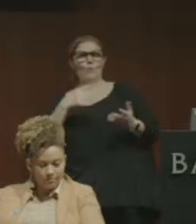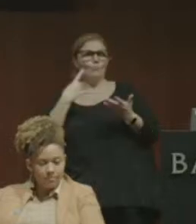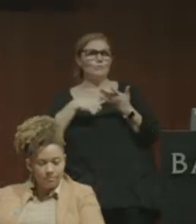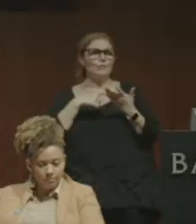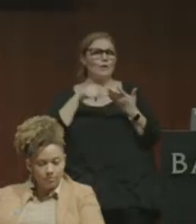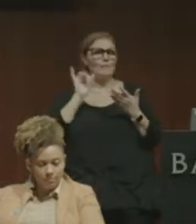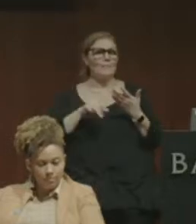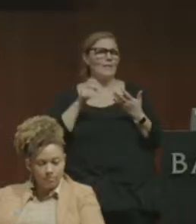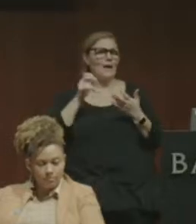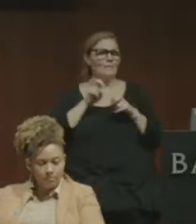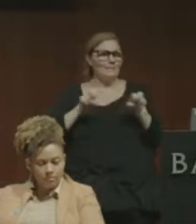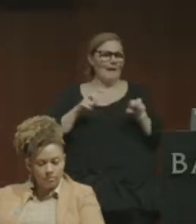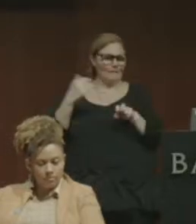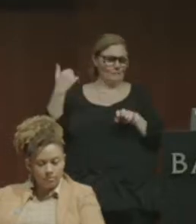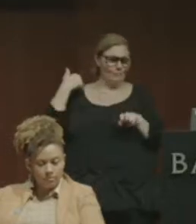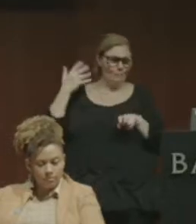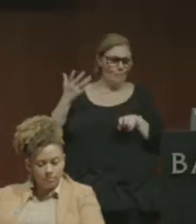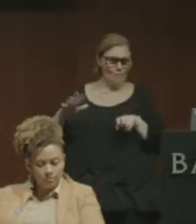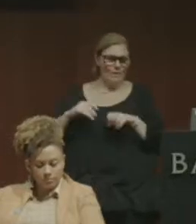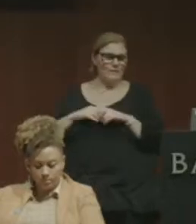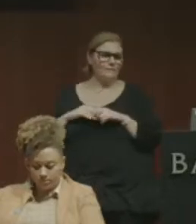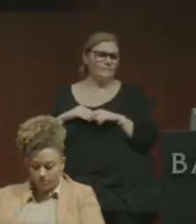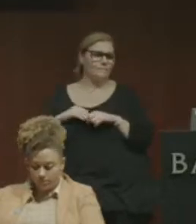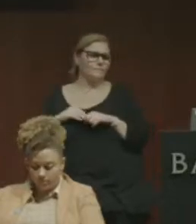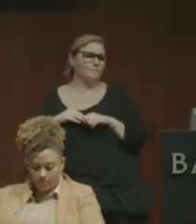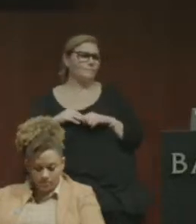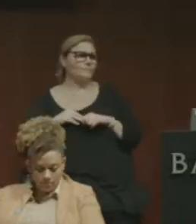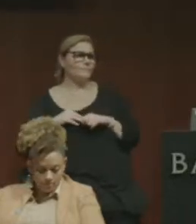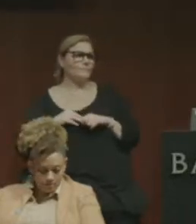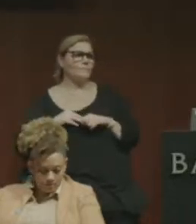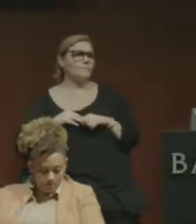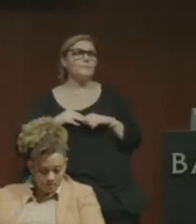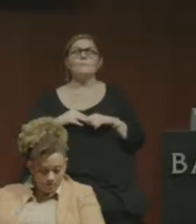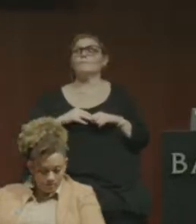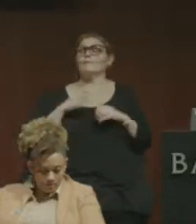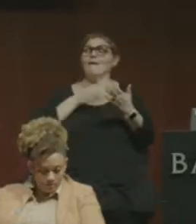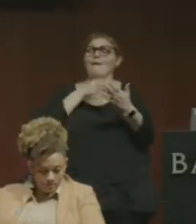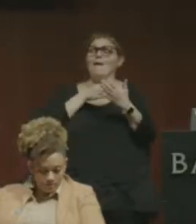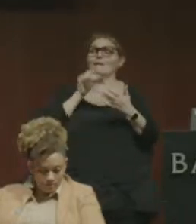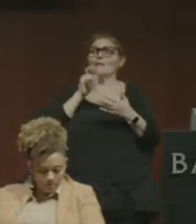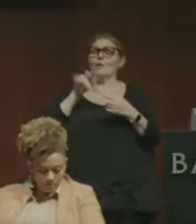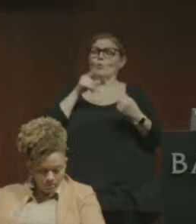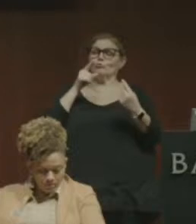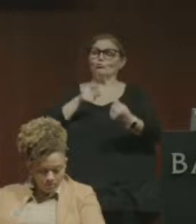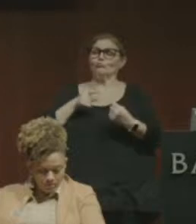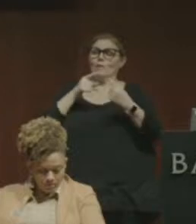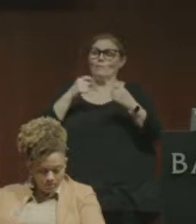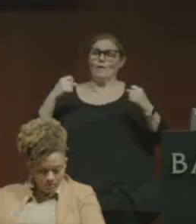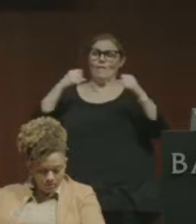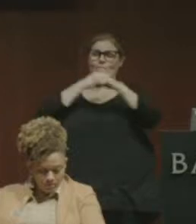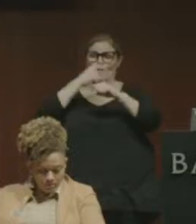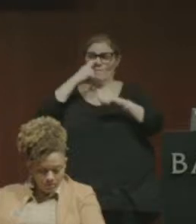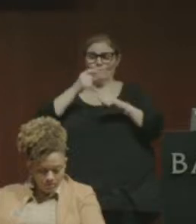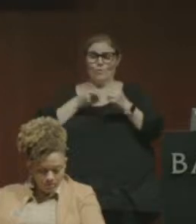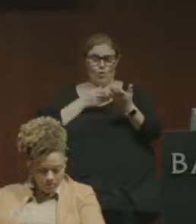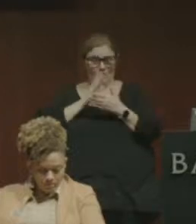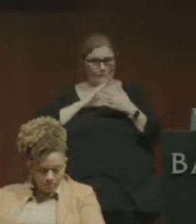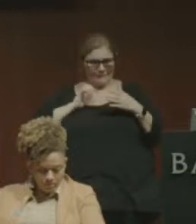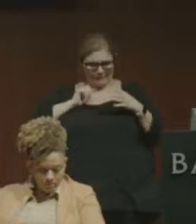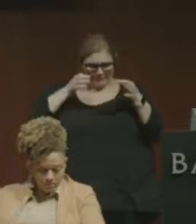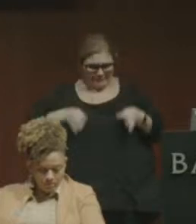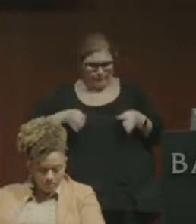previous panels today and yesterday. Not only were anti-colonial struggles fought for the right of